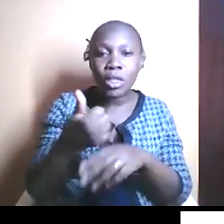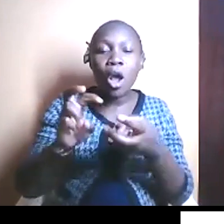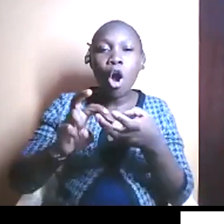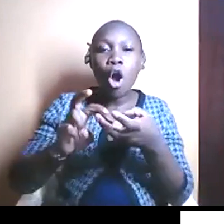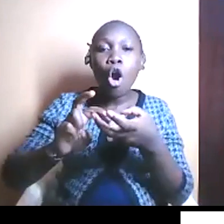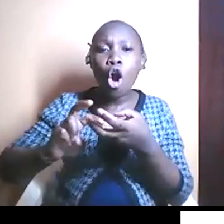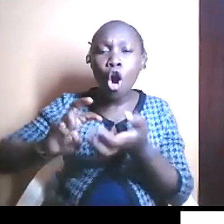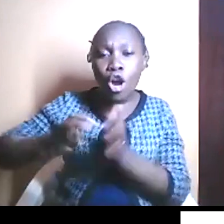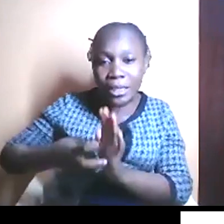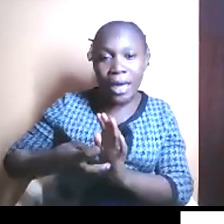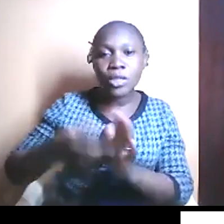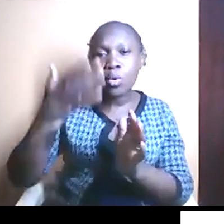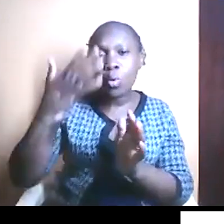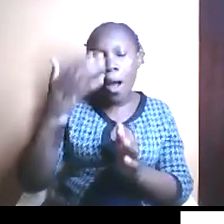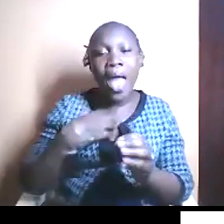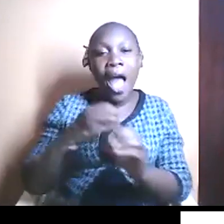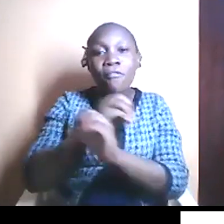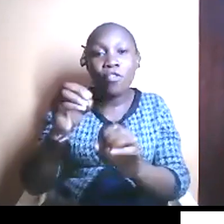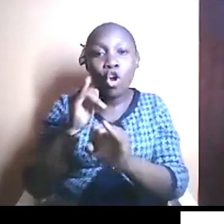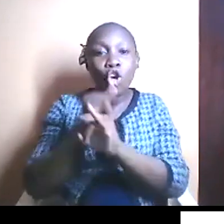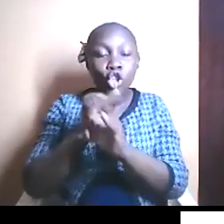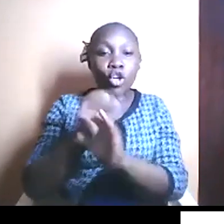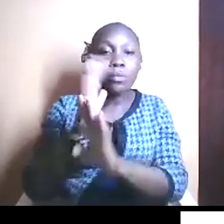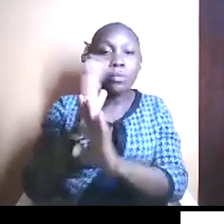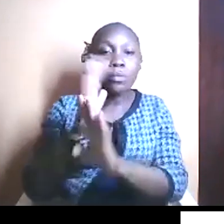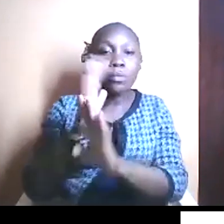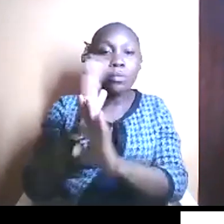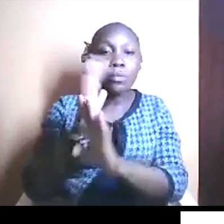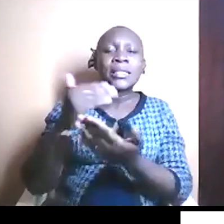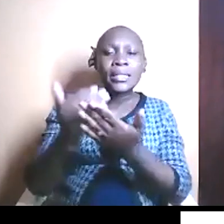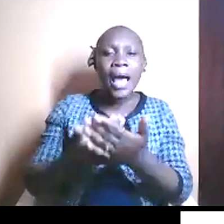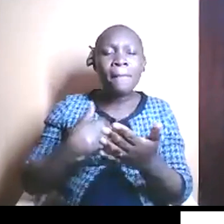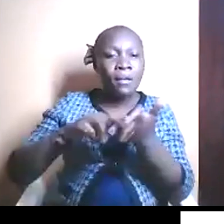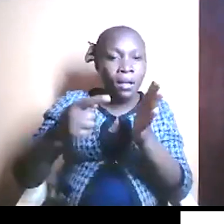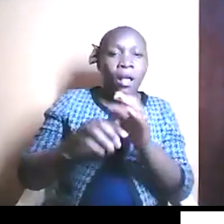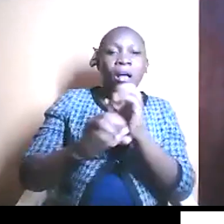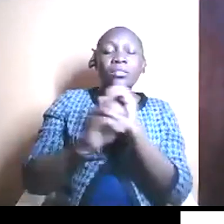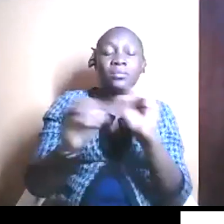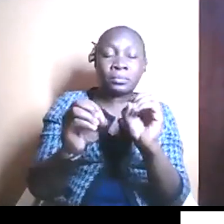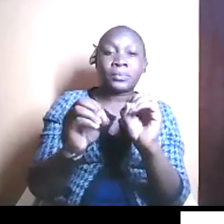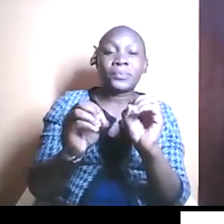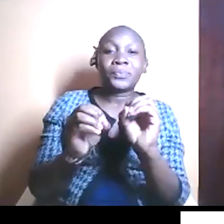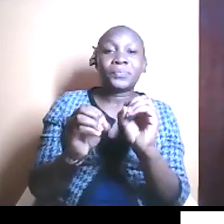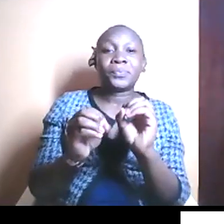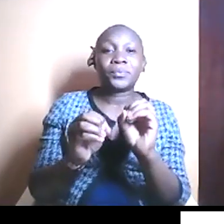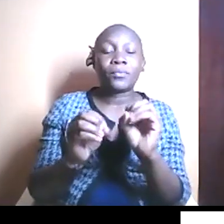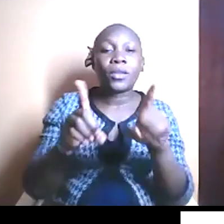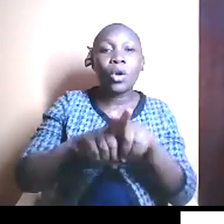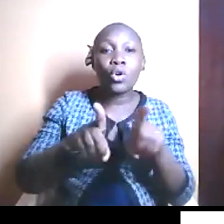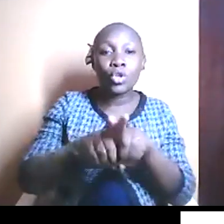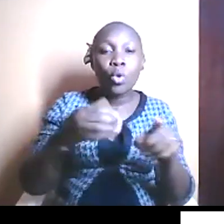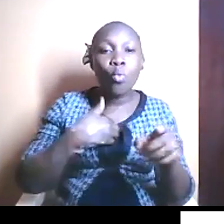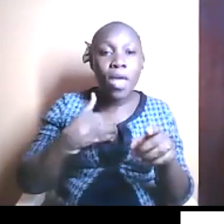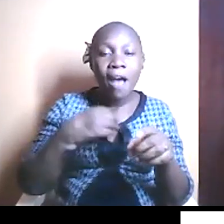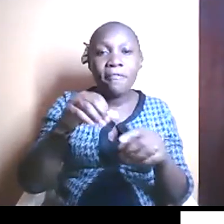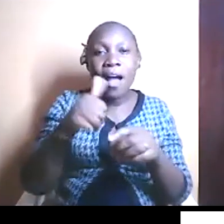job security. Some don't even have any contract, leave alone a short contract. And there's these extra duties